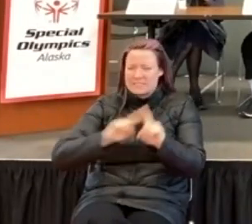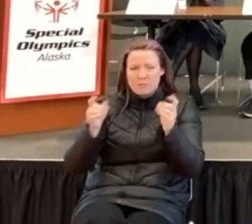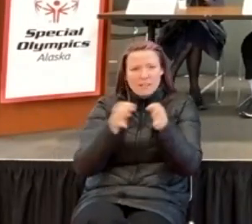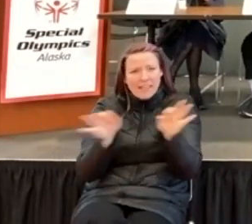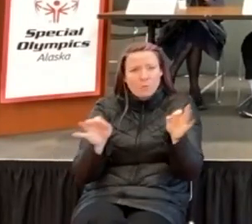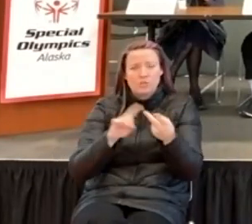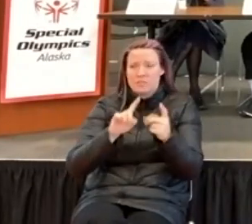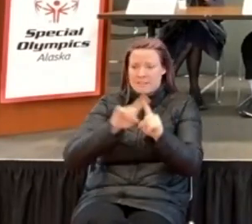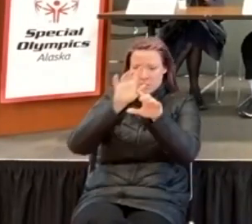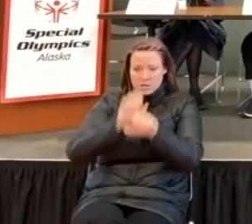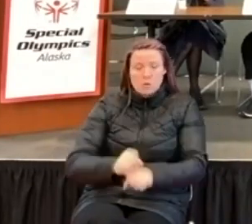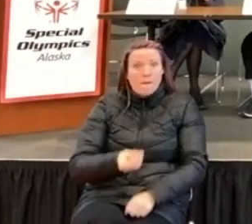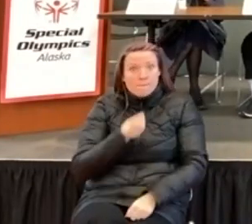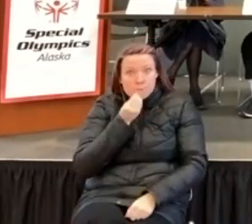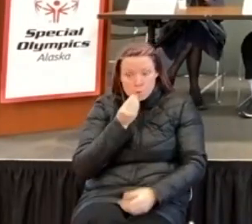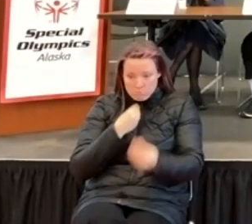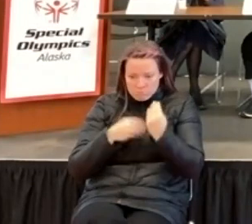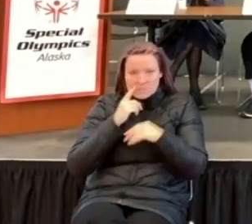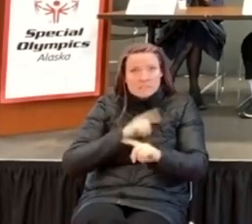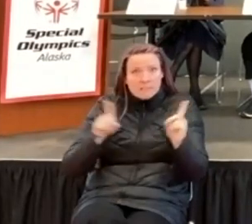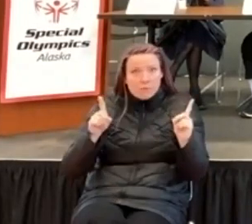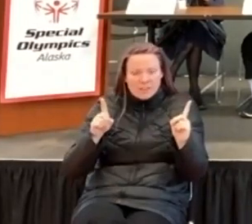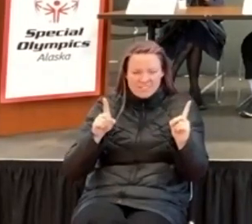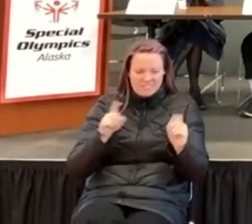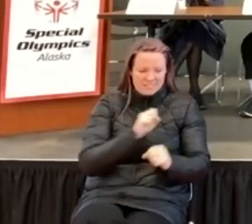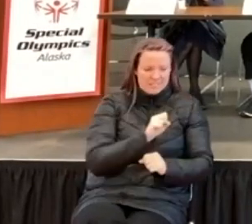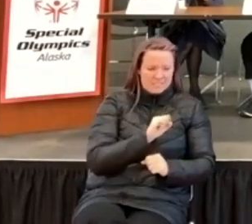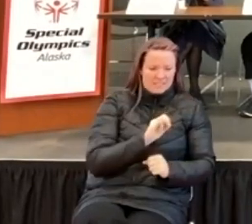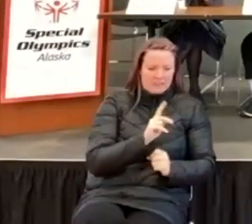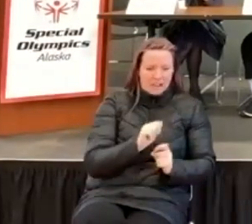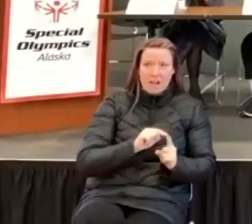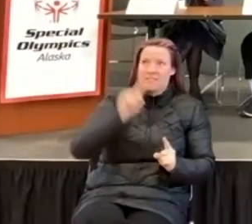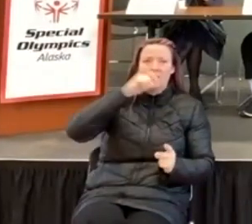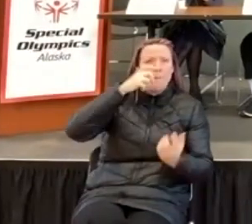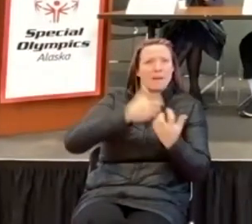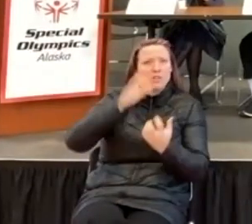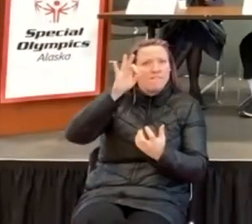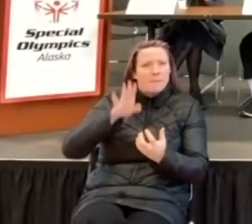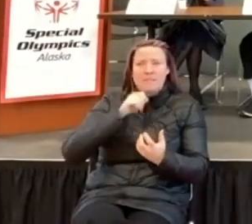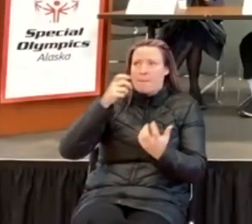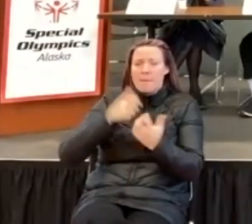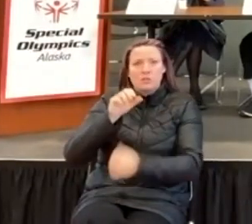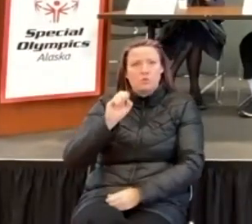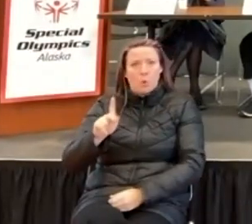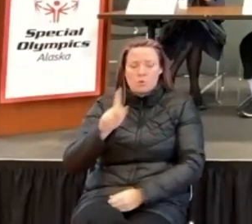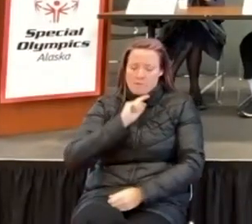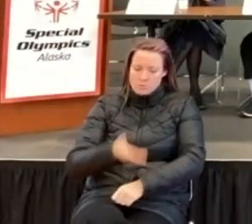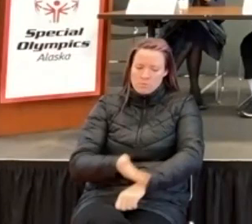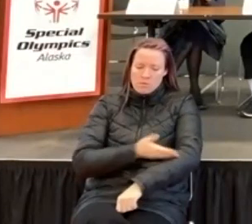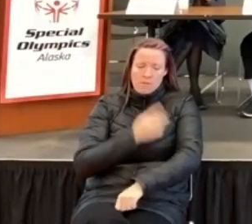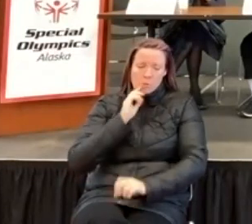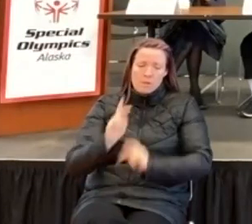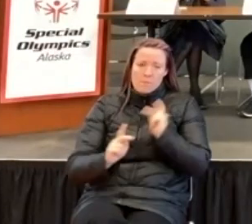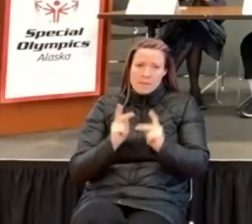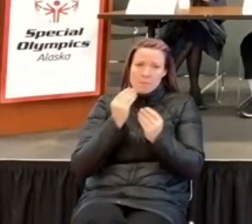customs, different food sources. And we as a state can do better and must do better for our people.